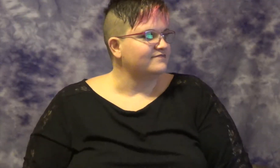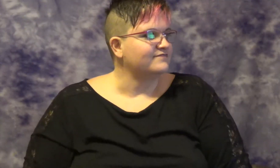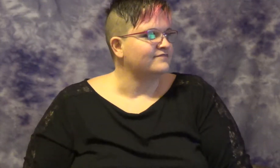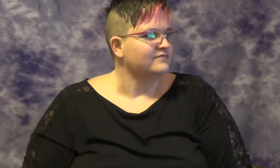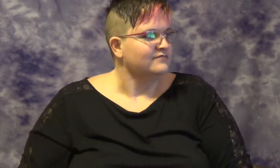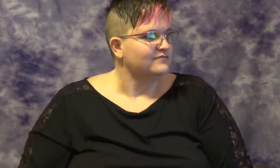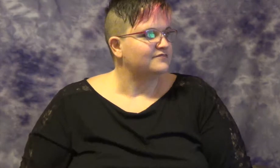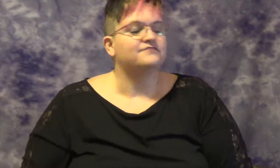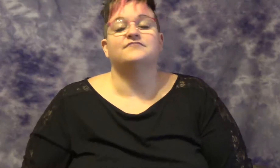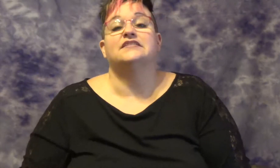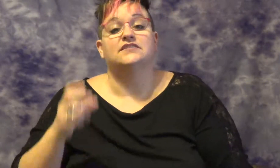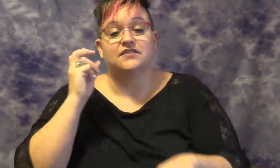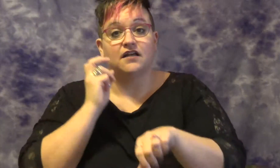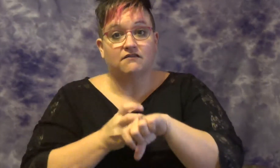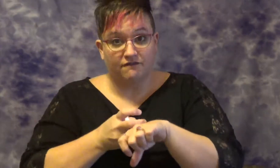shorthand.